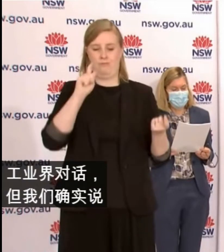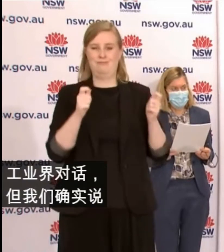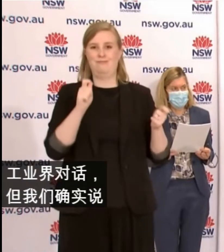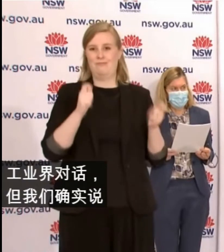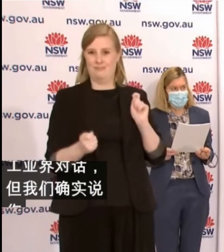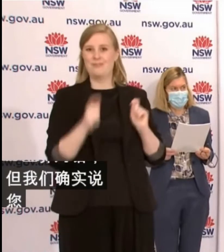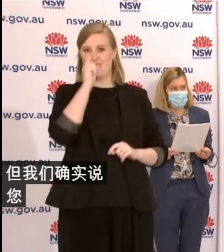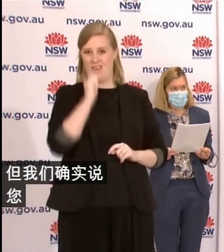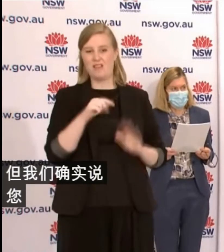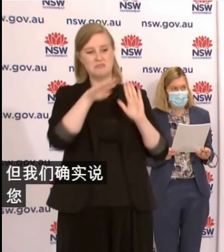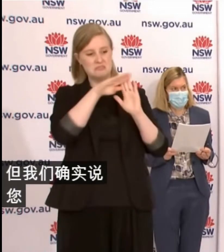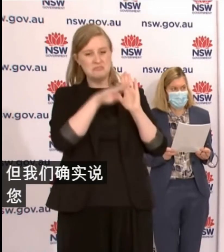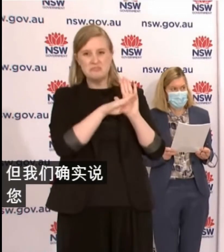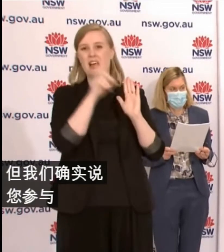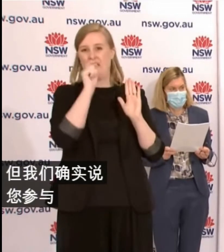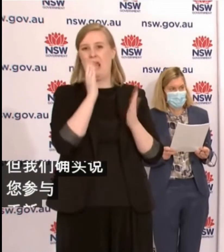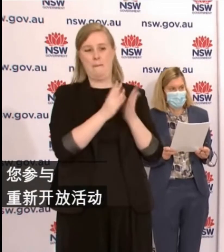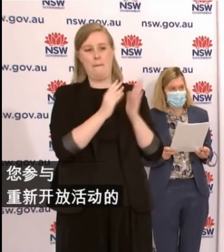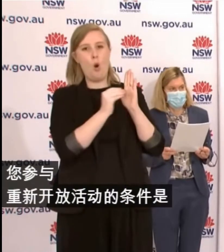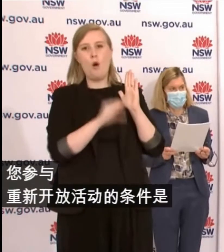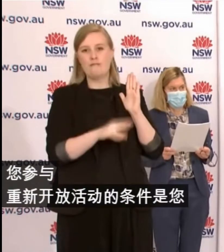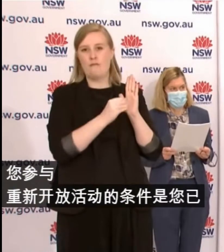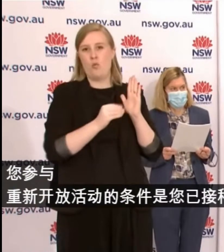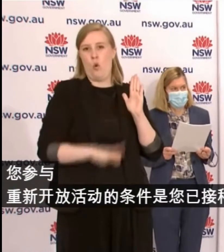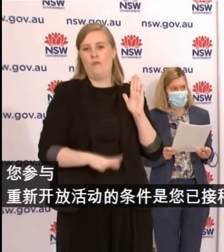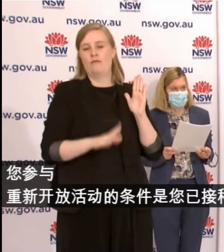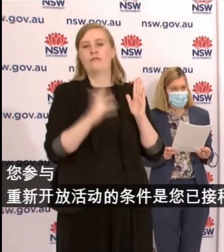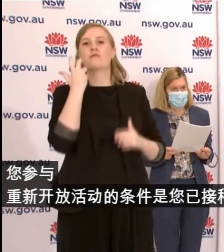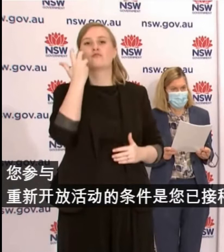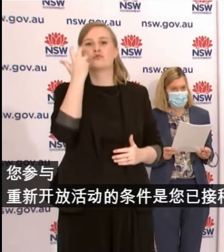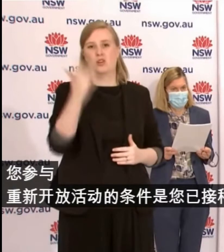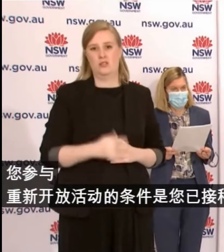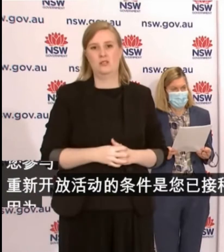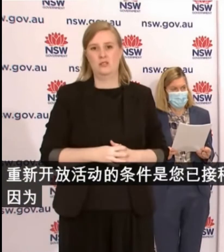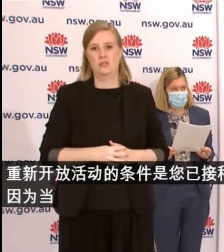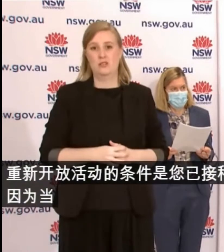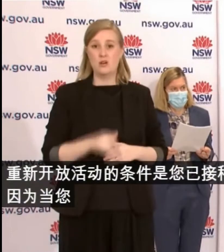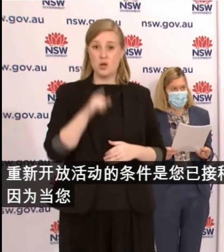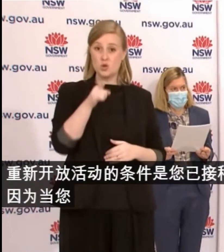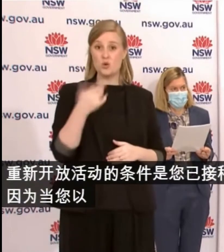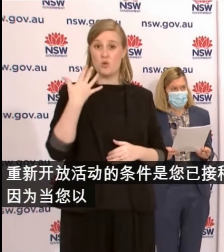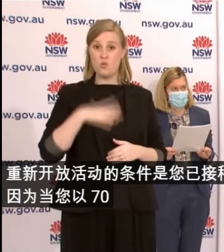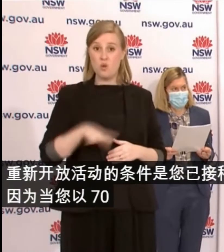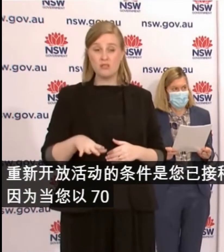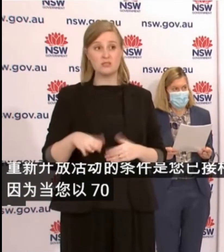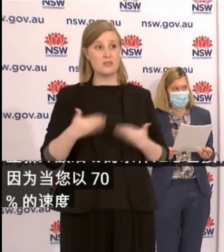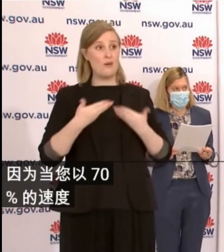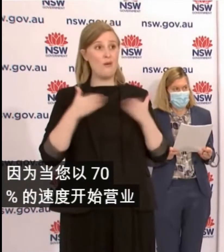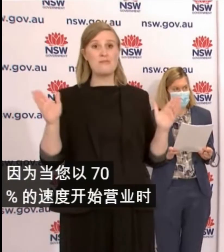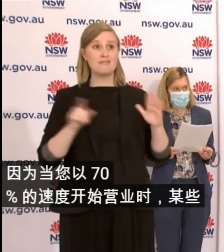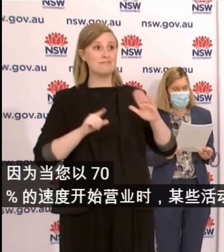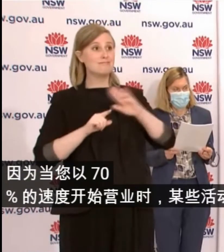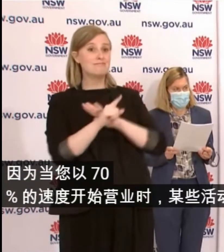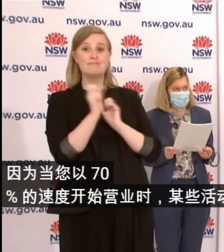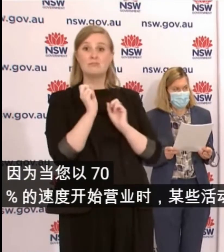condition of you participating in what will be reopening is on you being vaccinated. because when you start opening at 70%, there